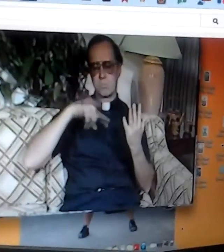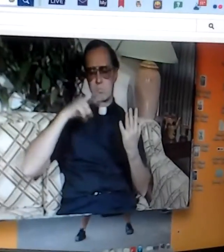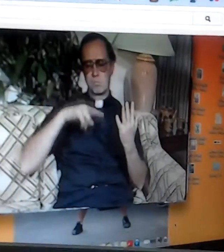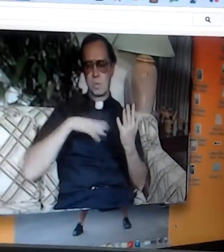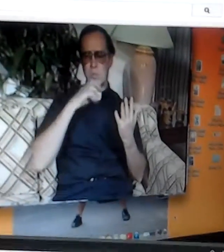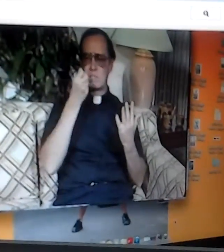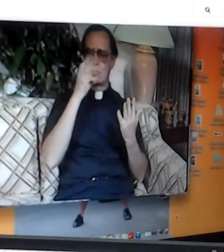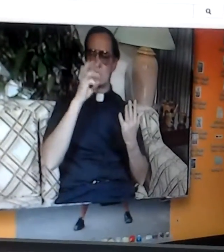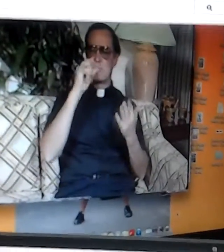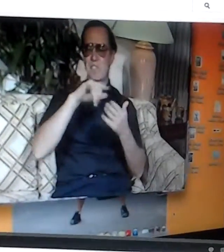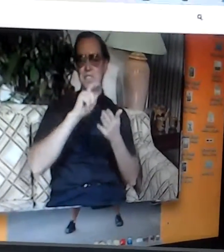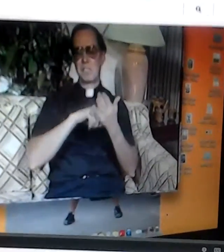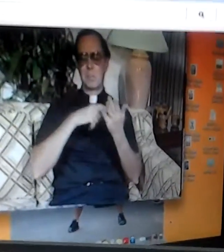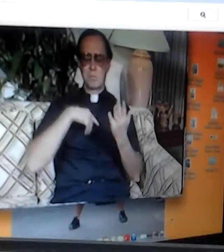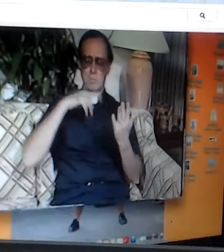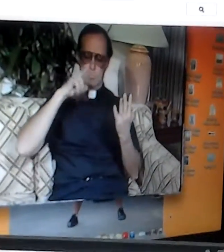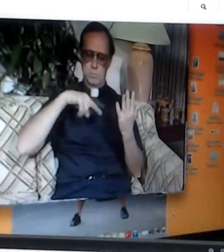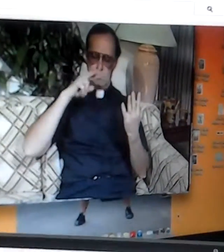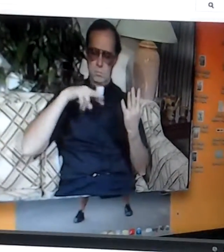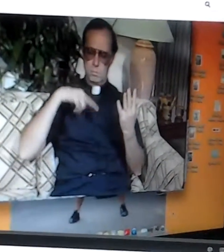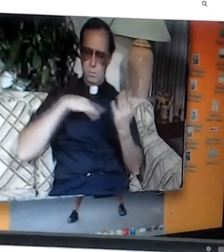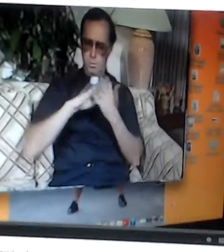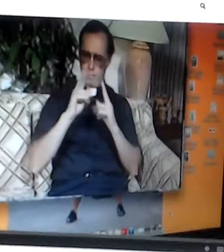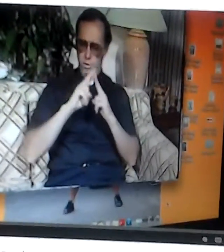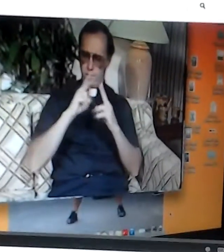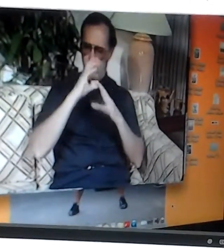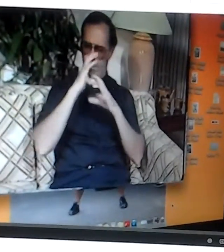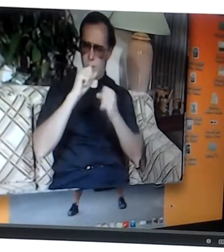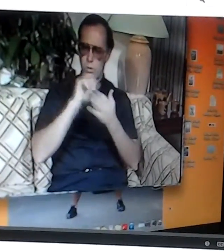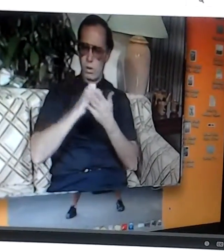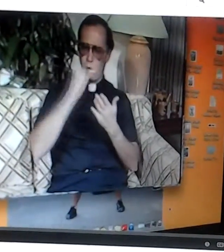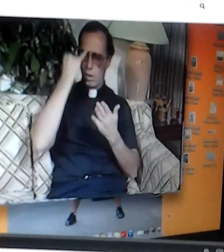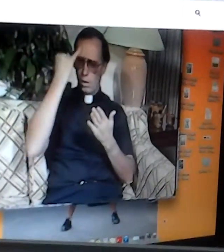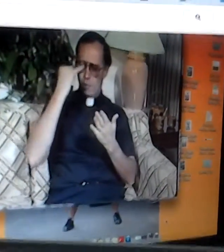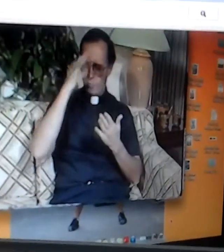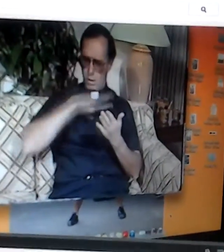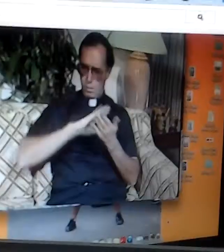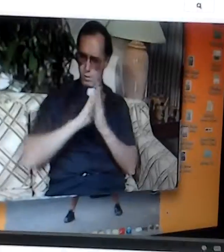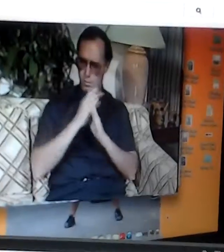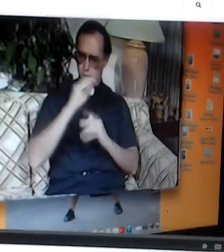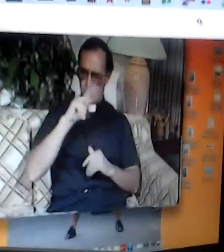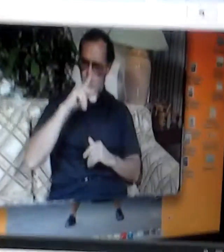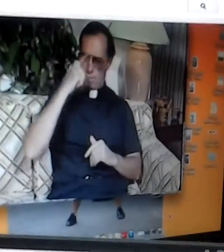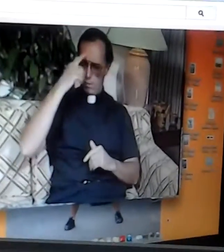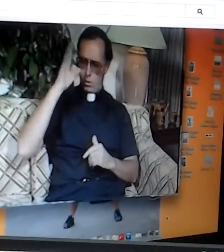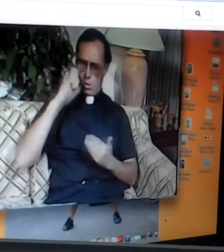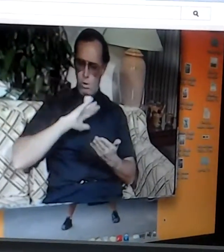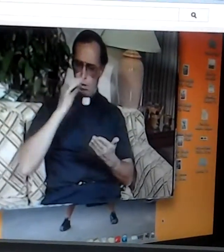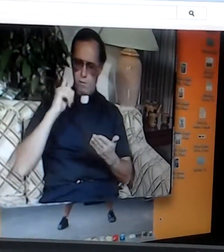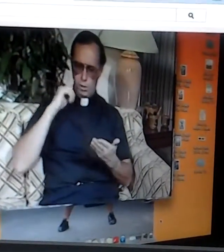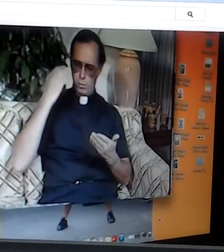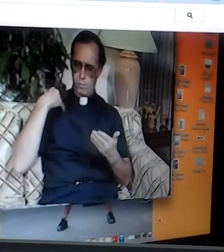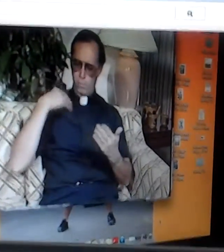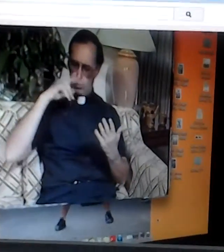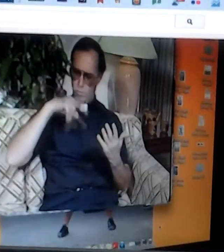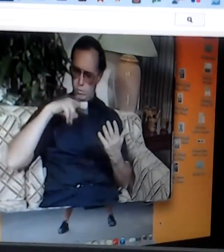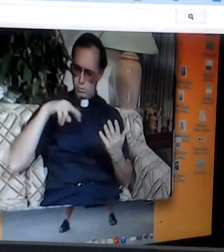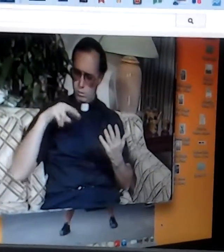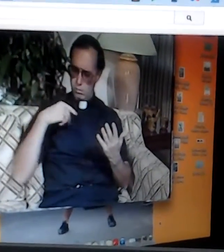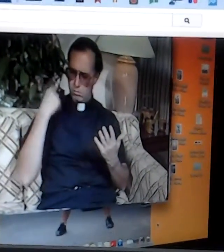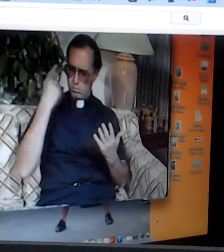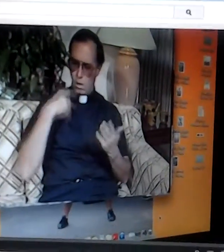The book was about his life, so I read it. It was very interesting. It gave me the idea to